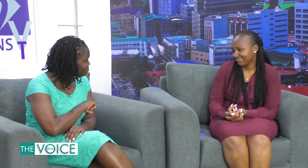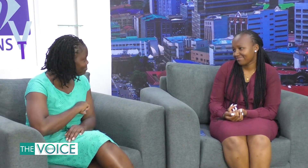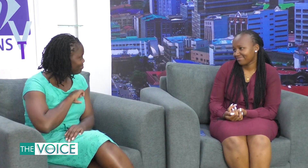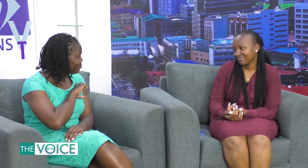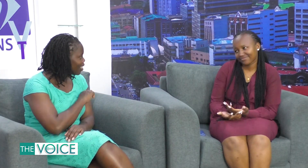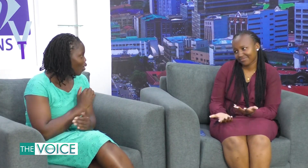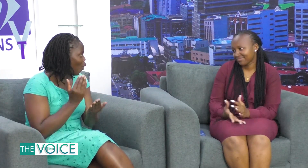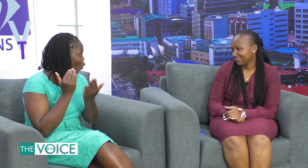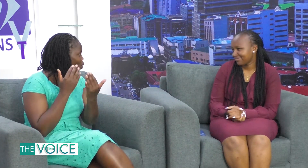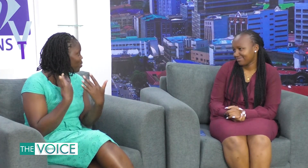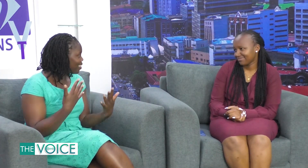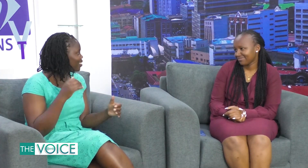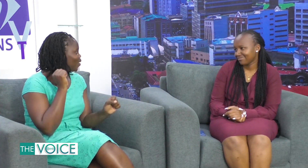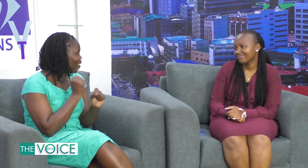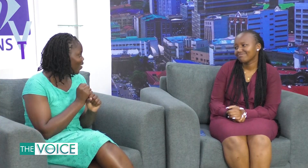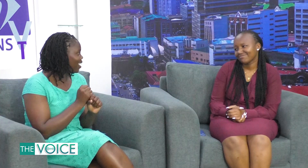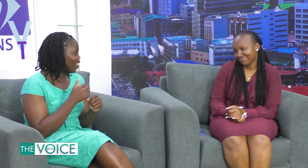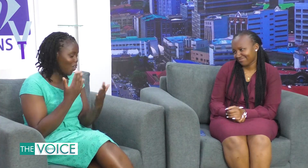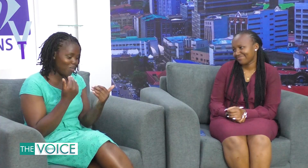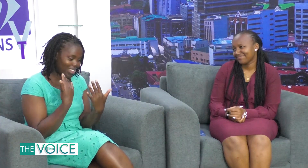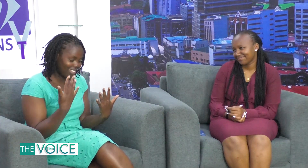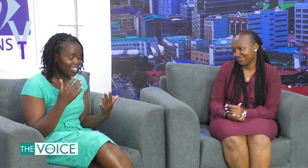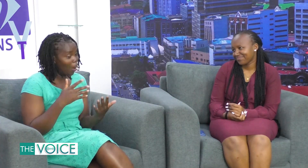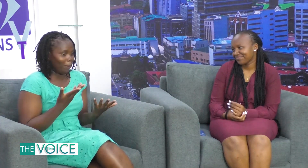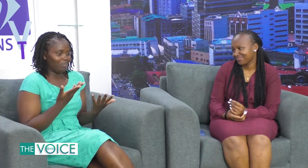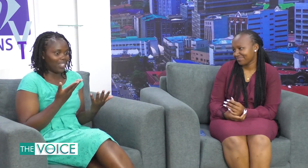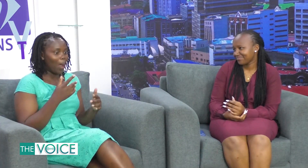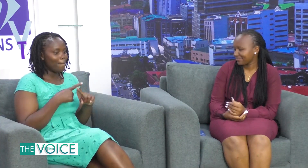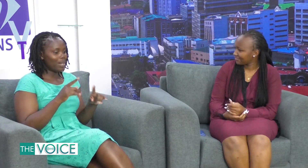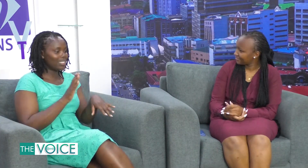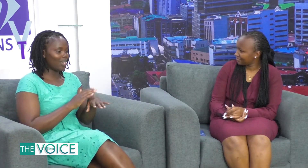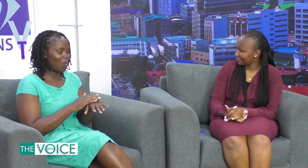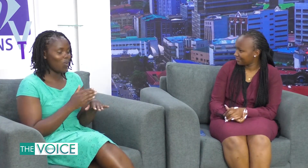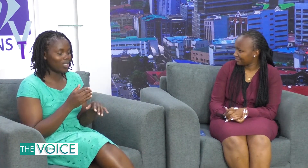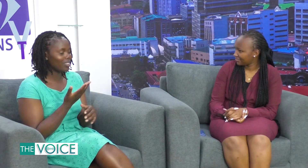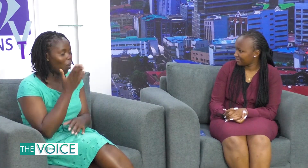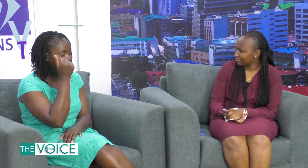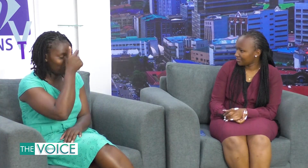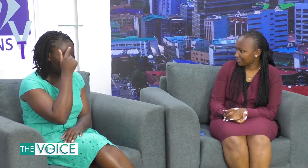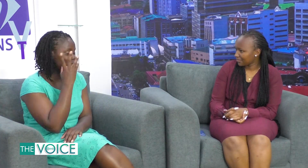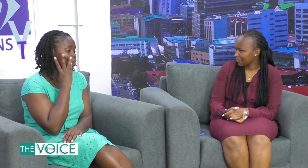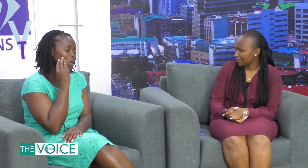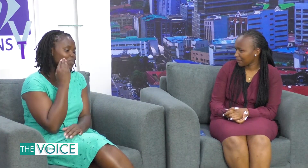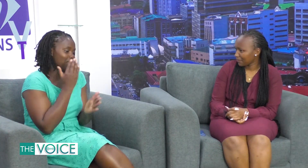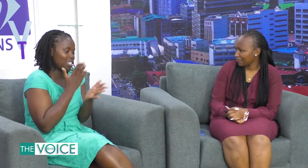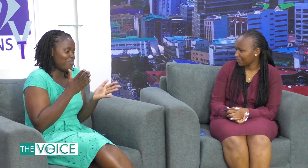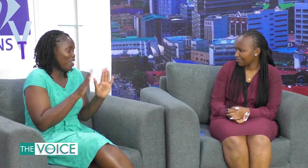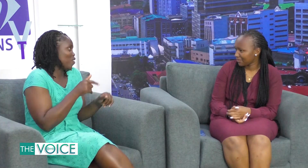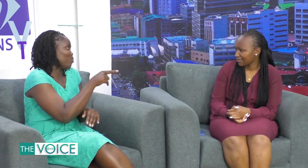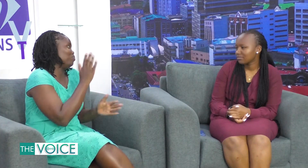for 6 months. Okay, hoping that things are going to work and things are going to change. But it's a good thing because